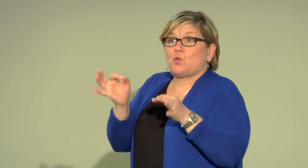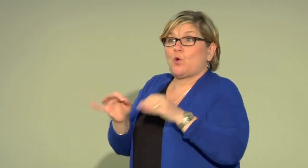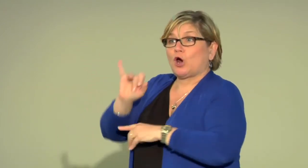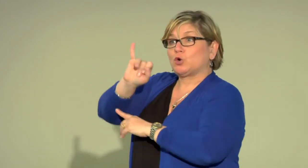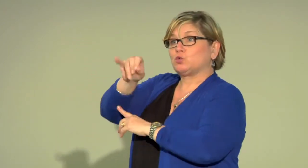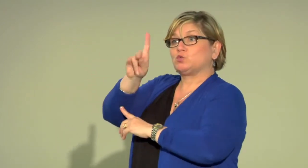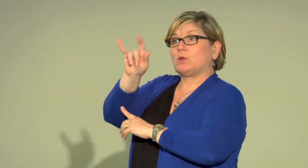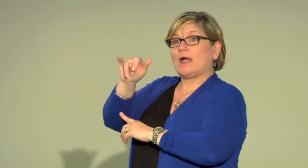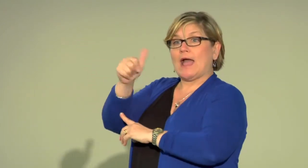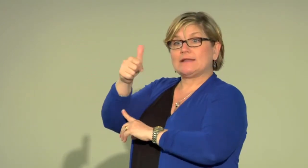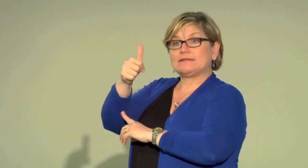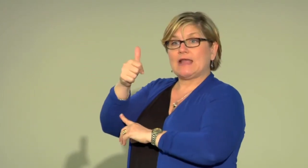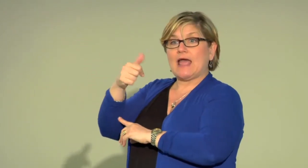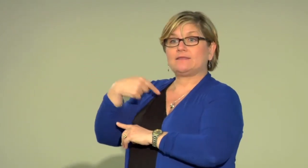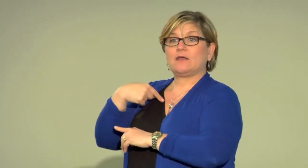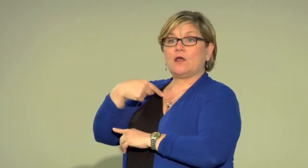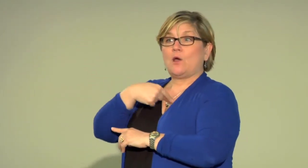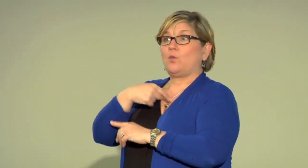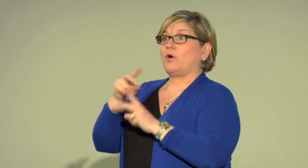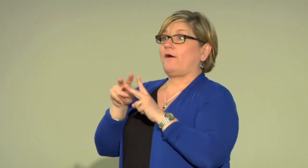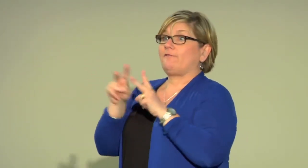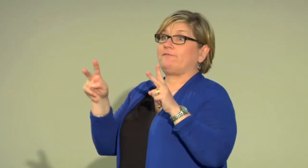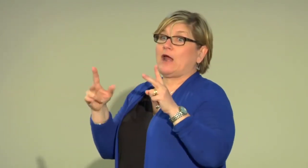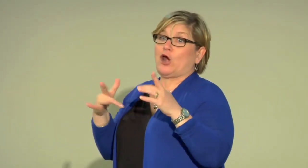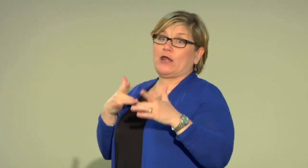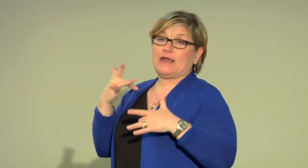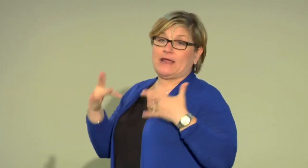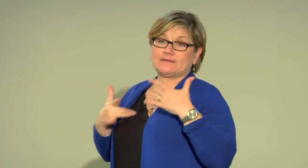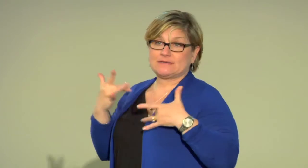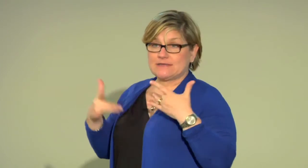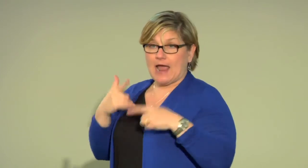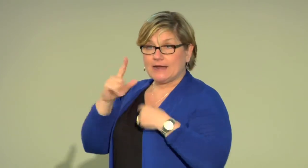one that has been submitted to the courts